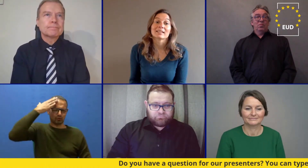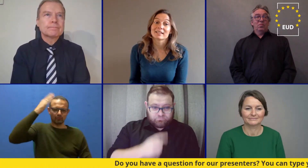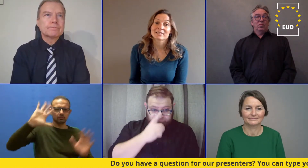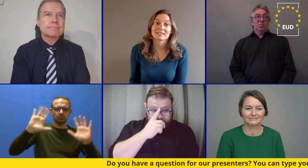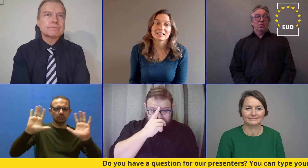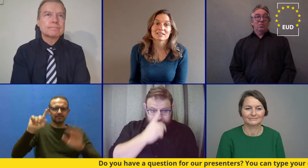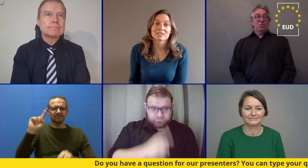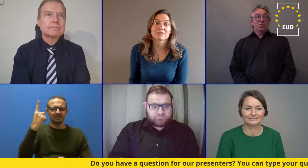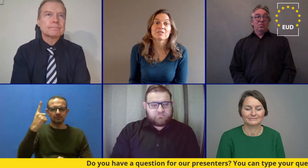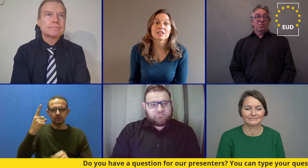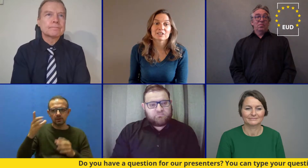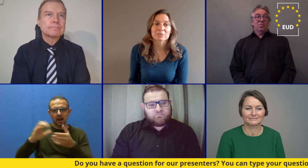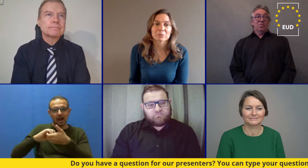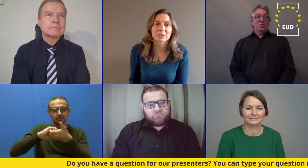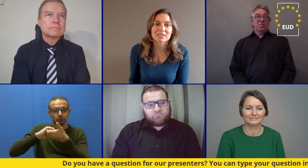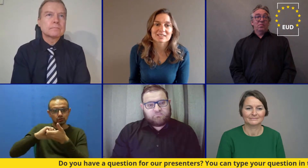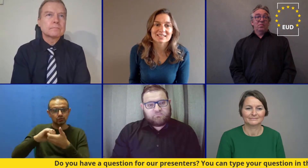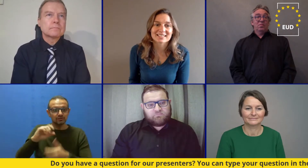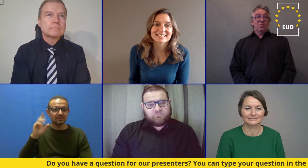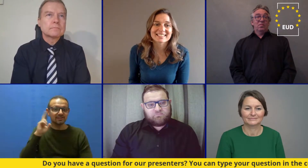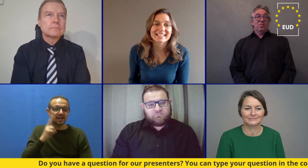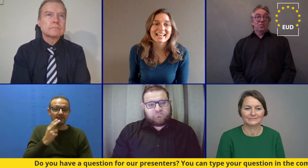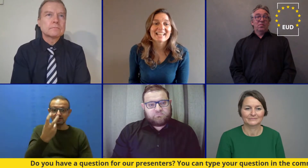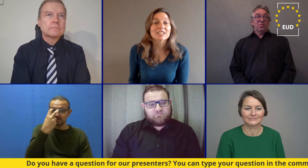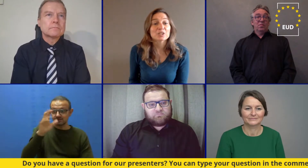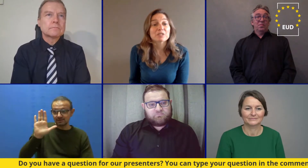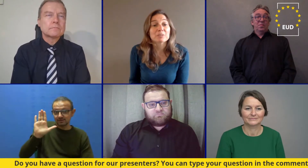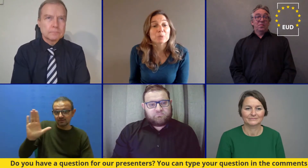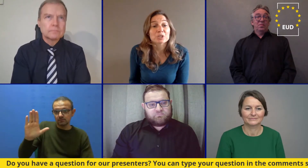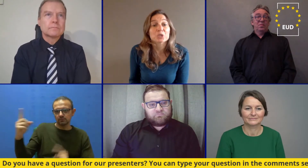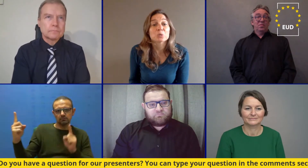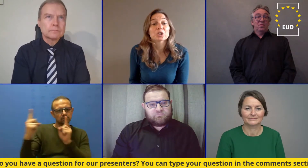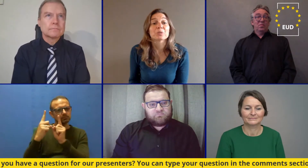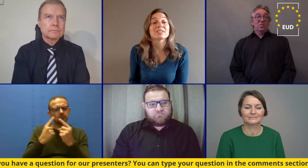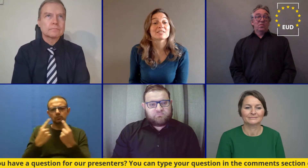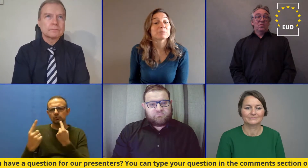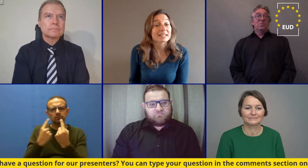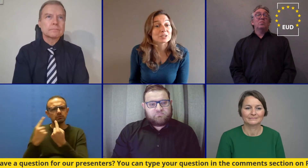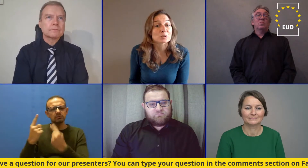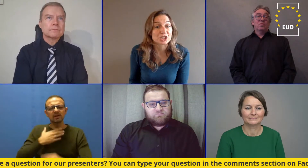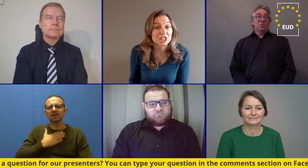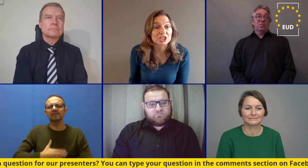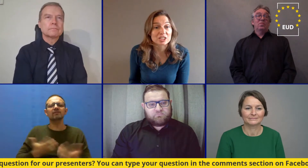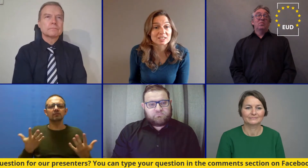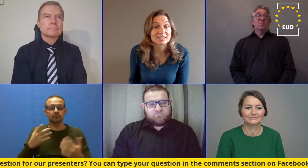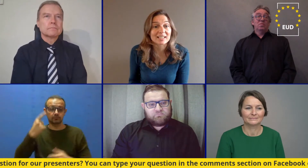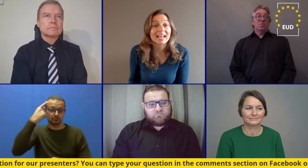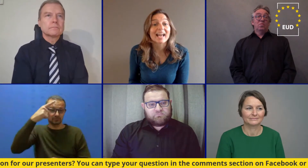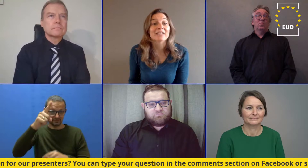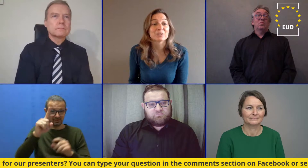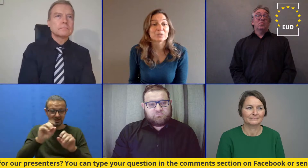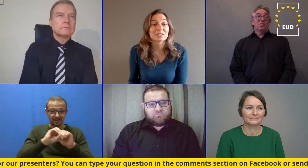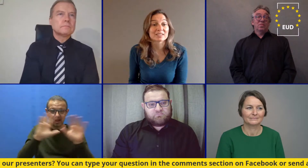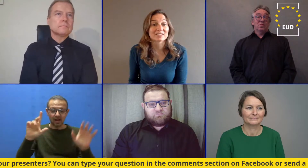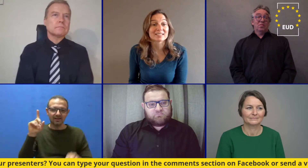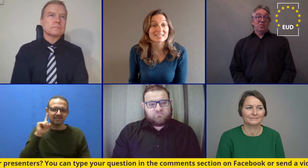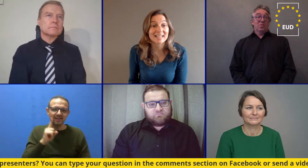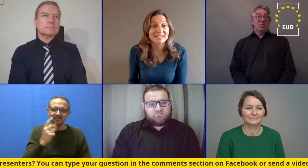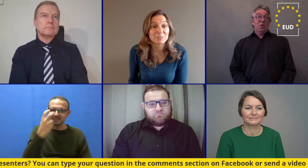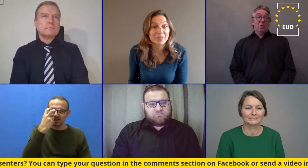Yes, indeed. This is very important. It's also very important to work with the deaf-blind associations and do this in tandem with